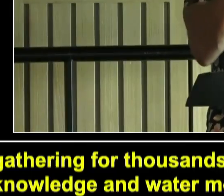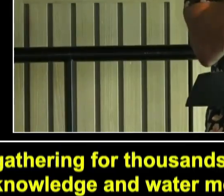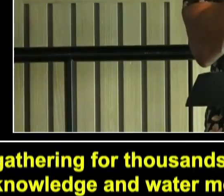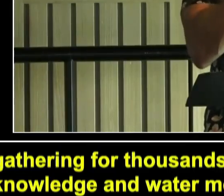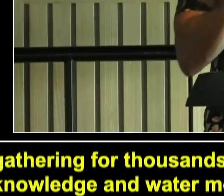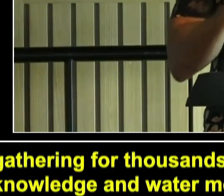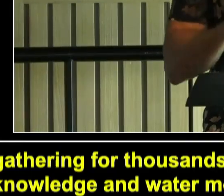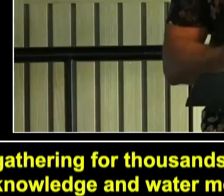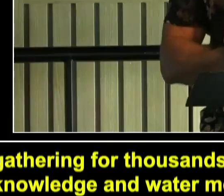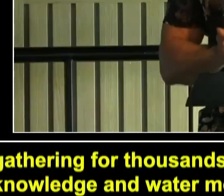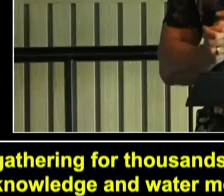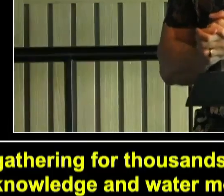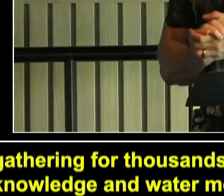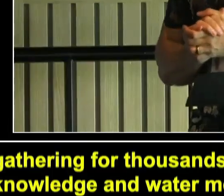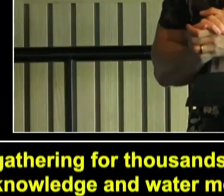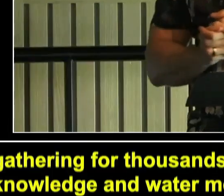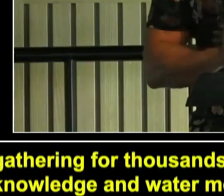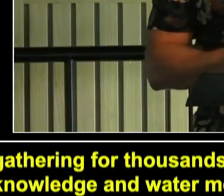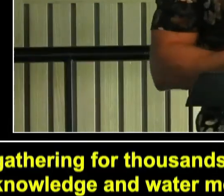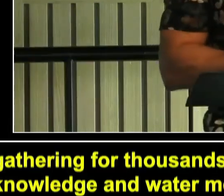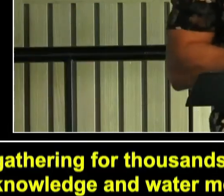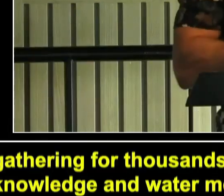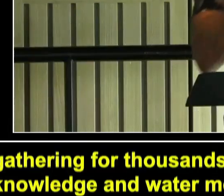salt water meet right here.